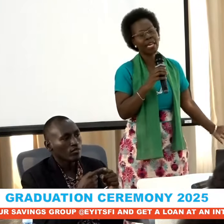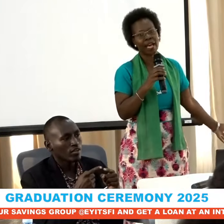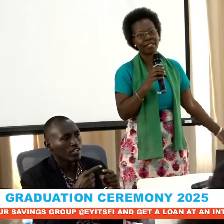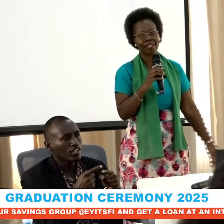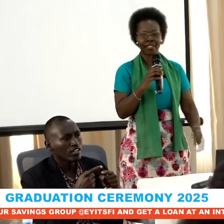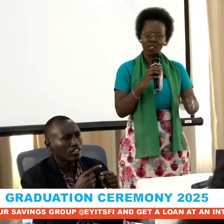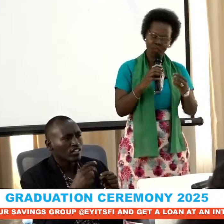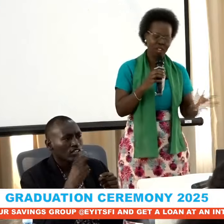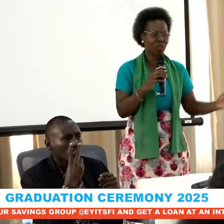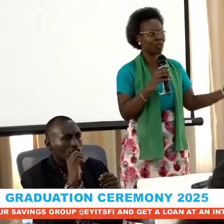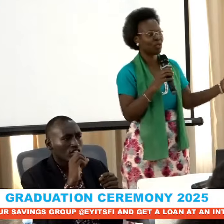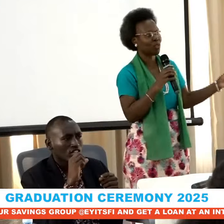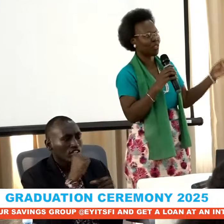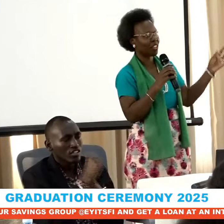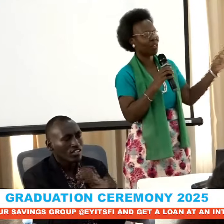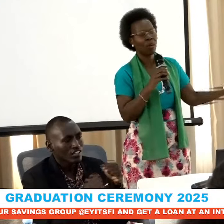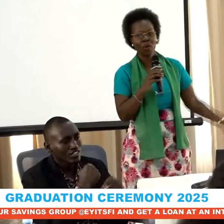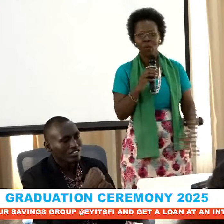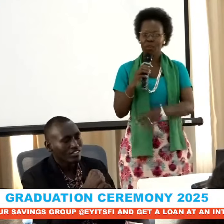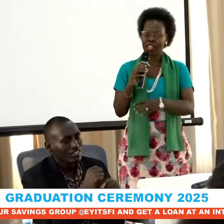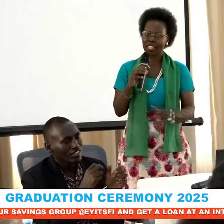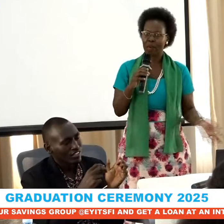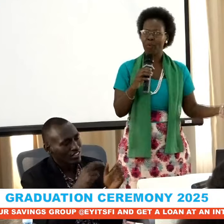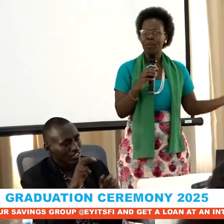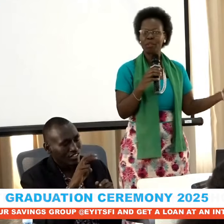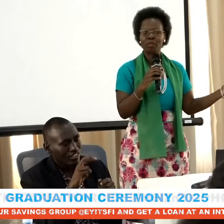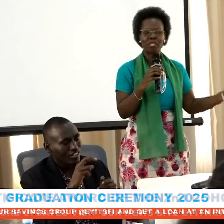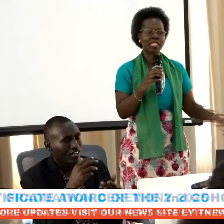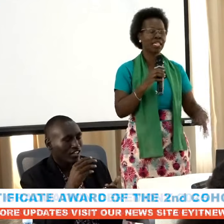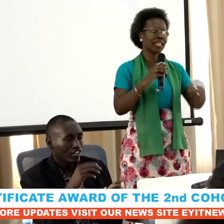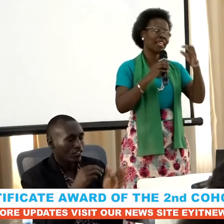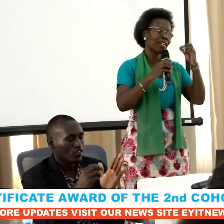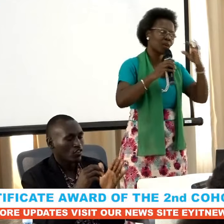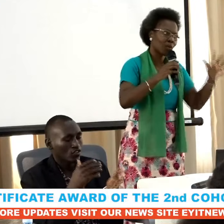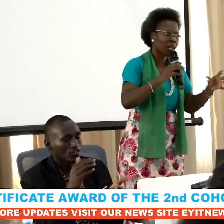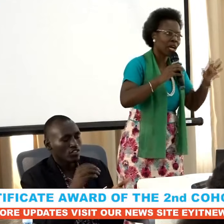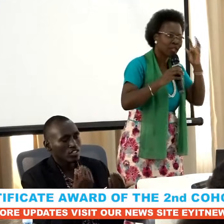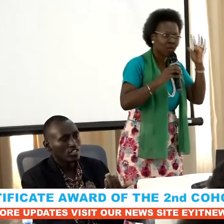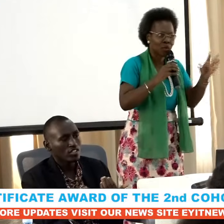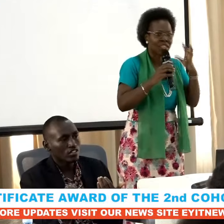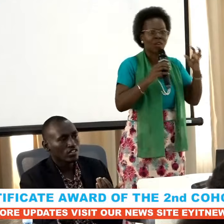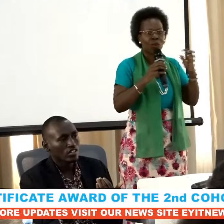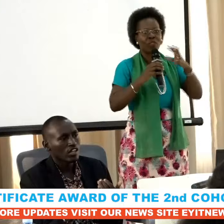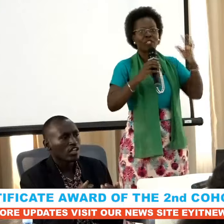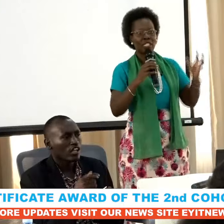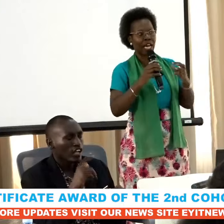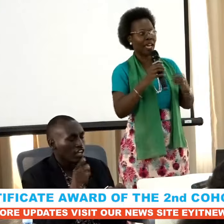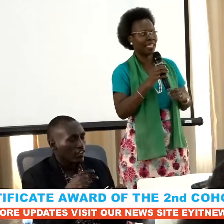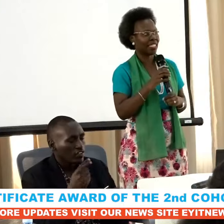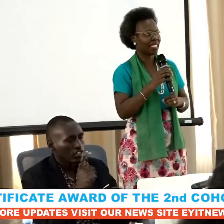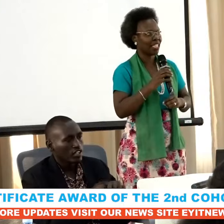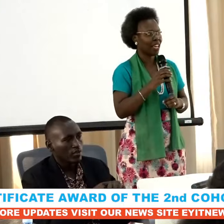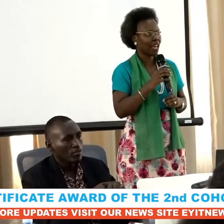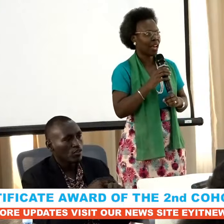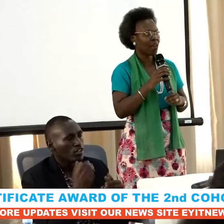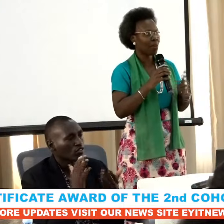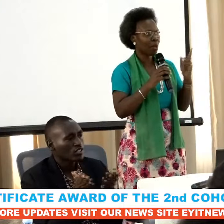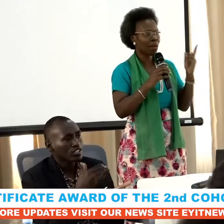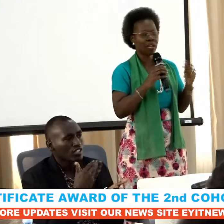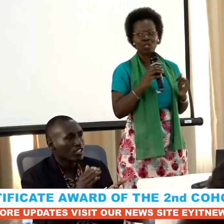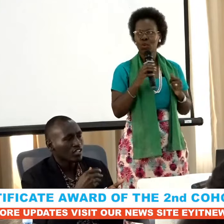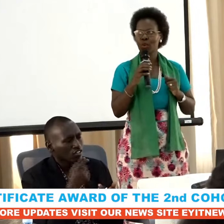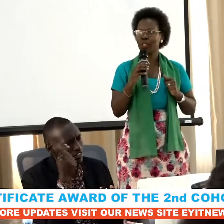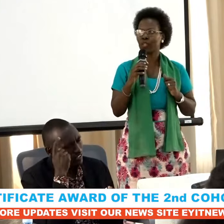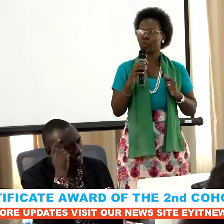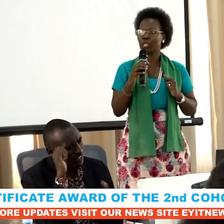20 years in front of children. All the time we were going to sing, we had to think of signs. I remember